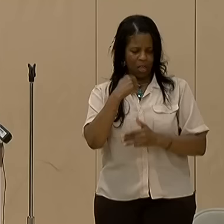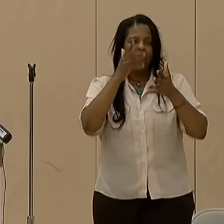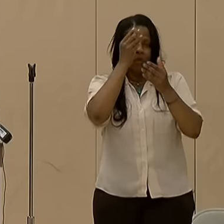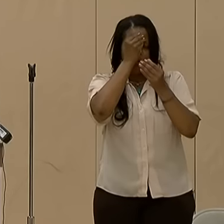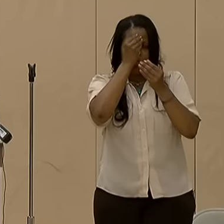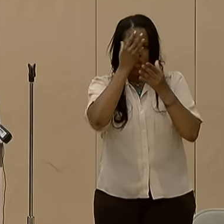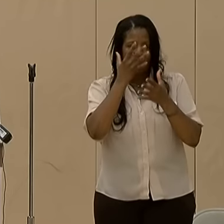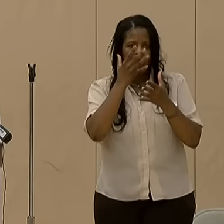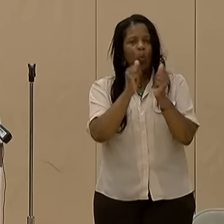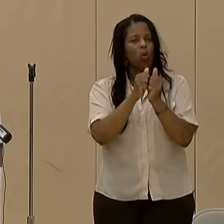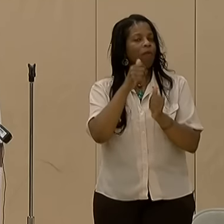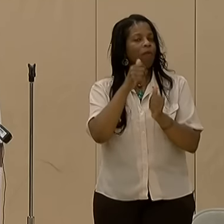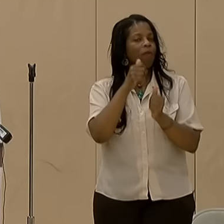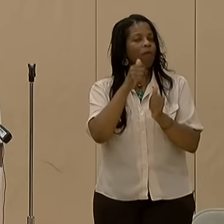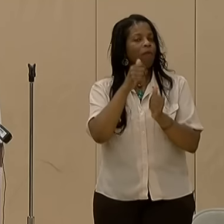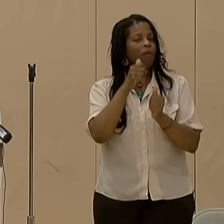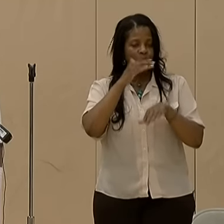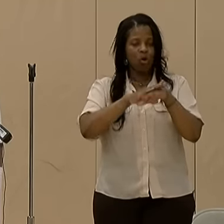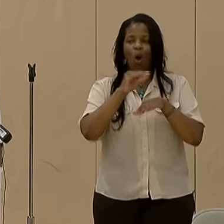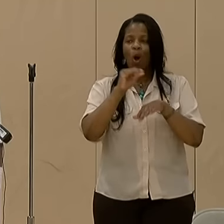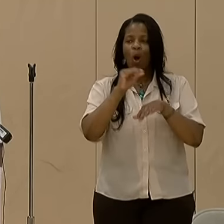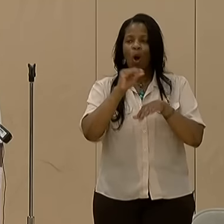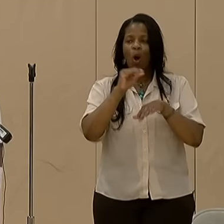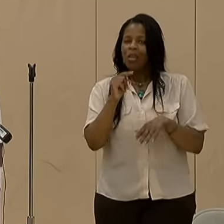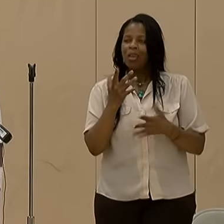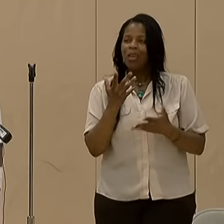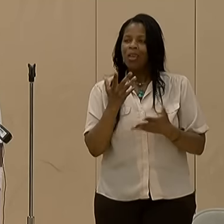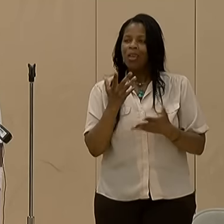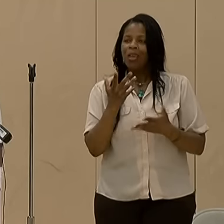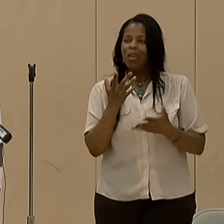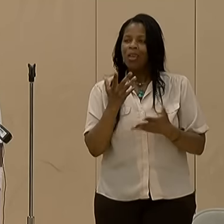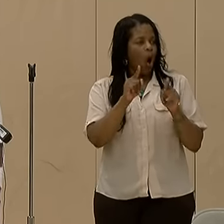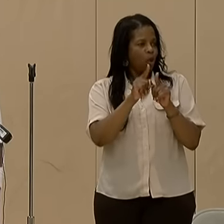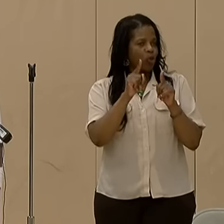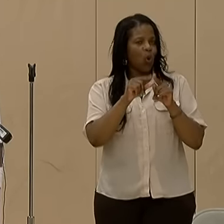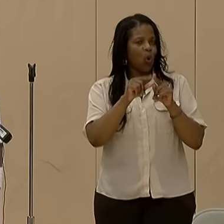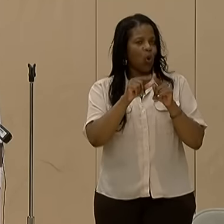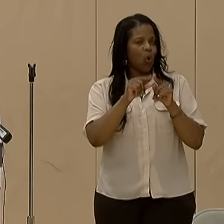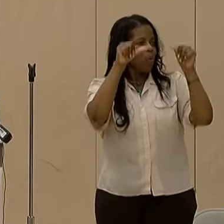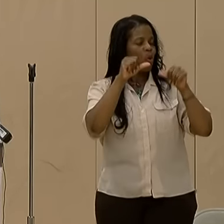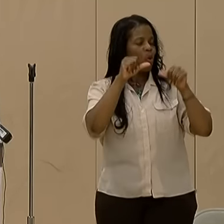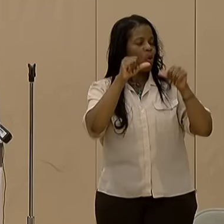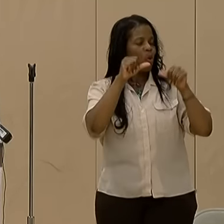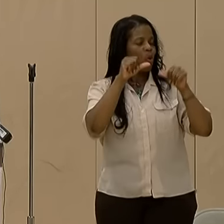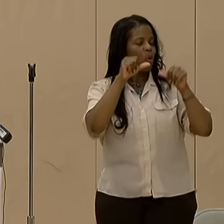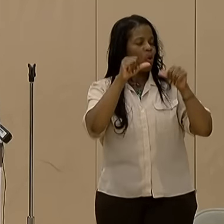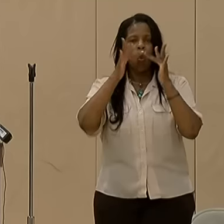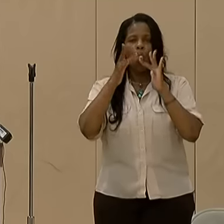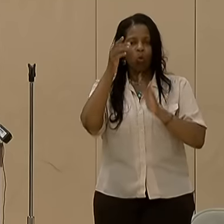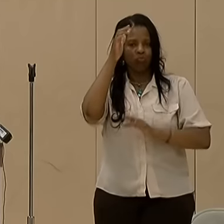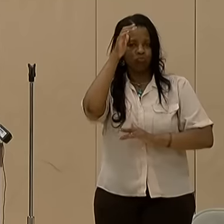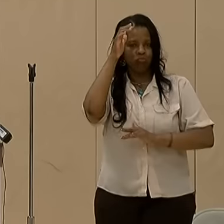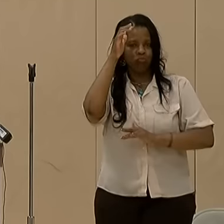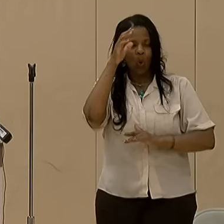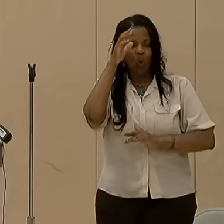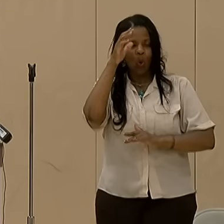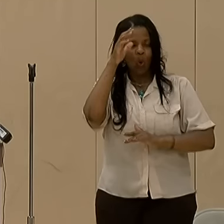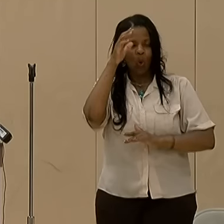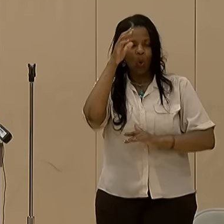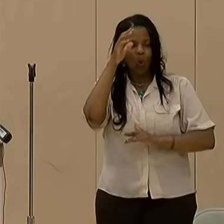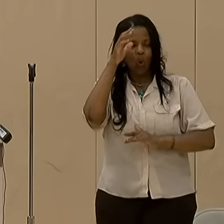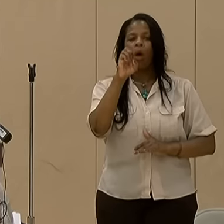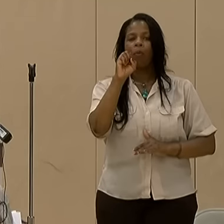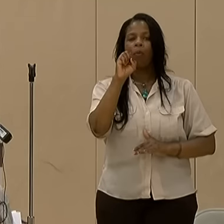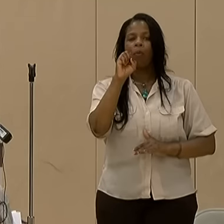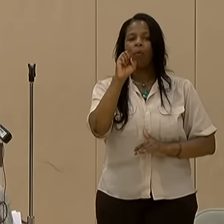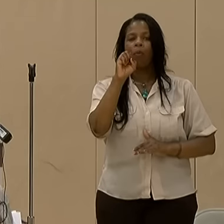there with phone numbers on it. We're also going to be posting all of this information on our website along with other information